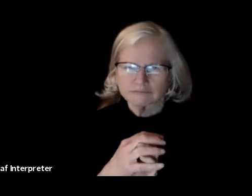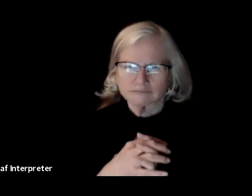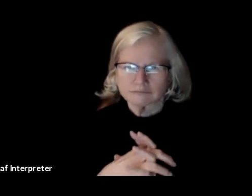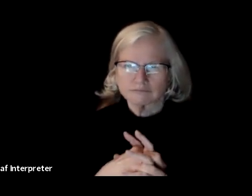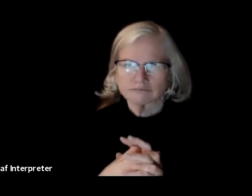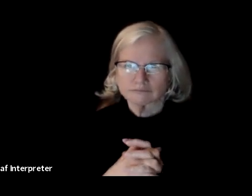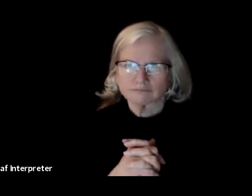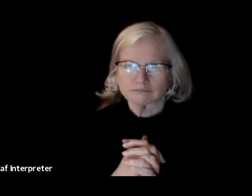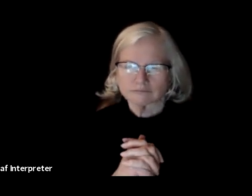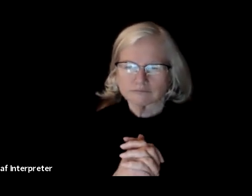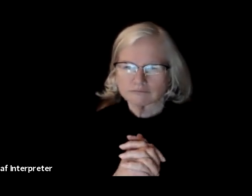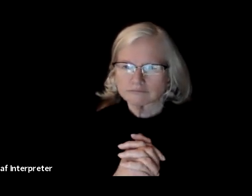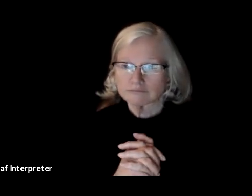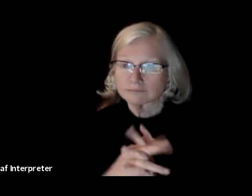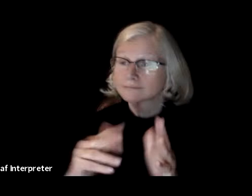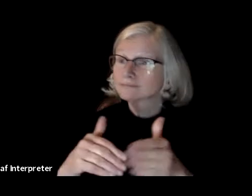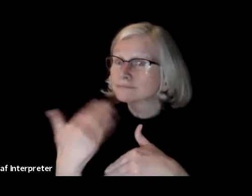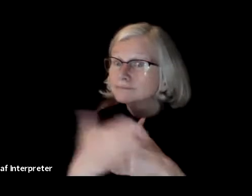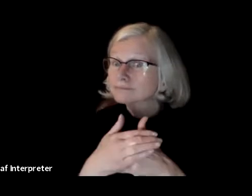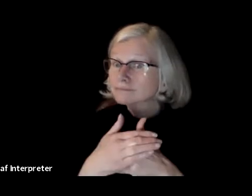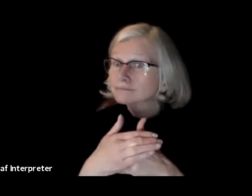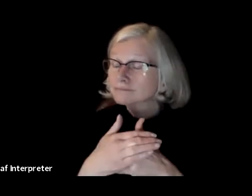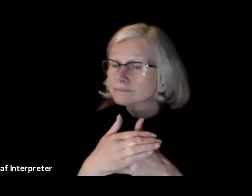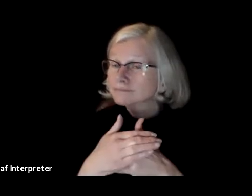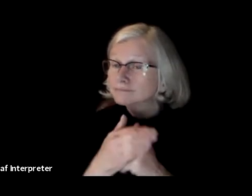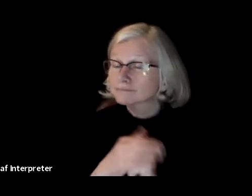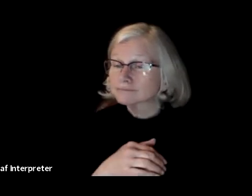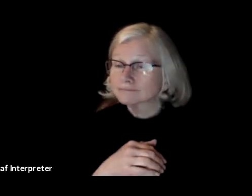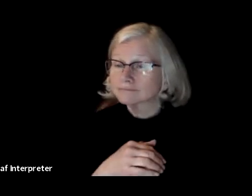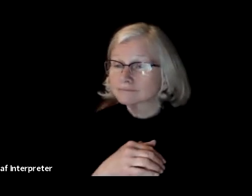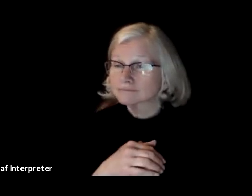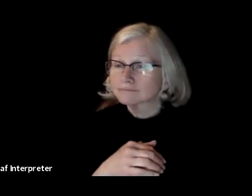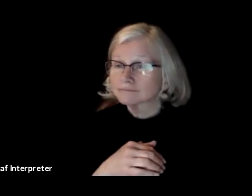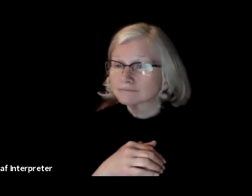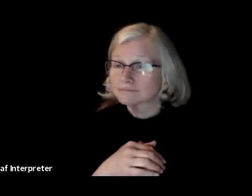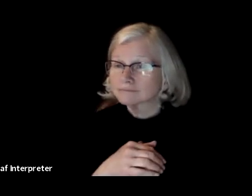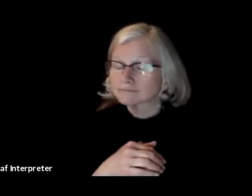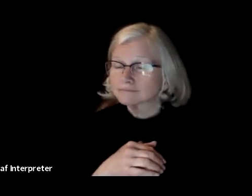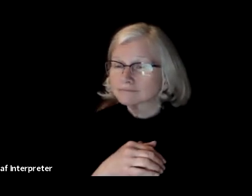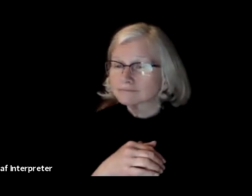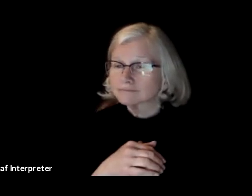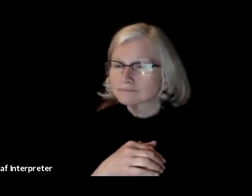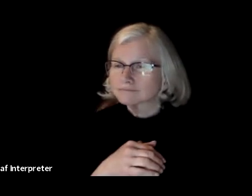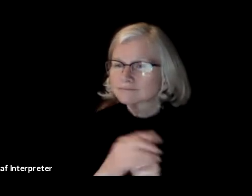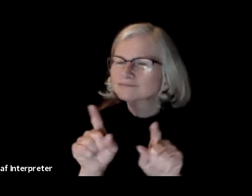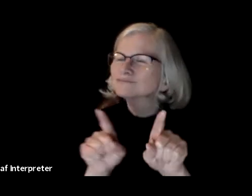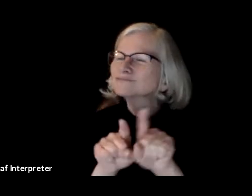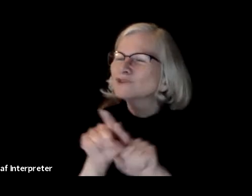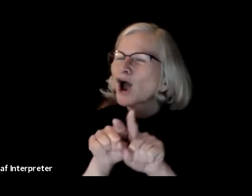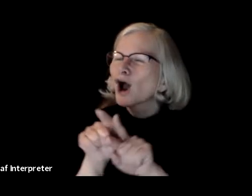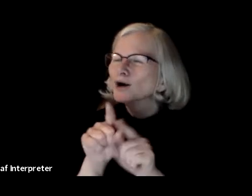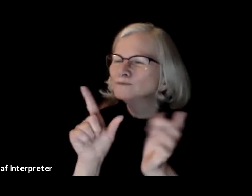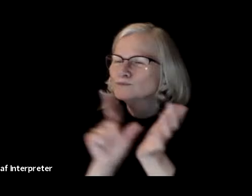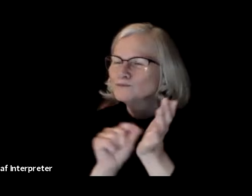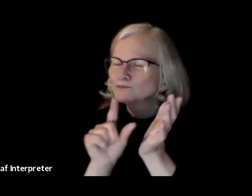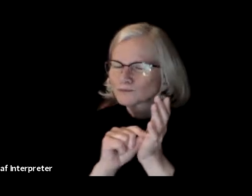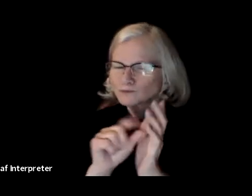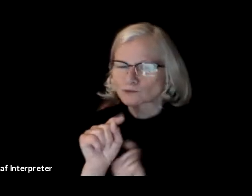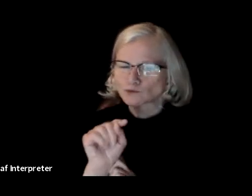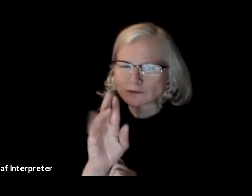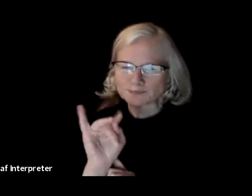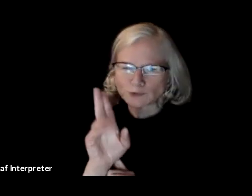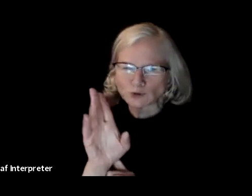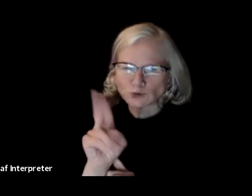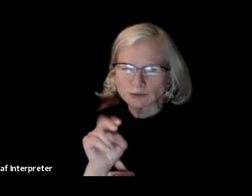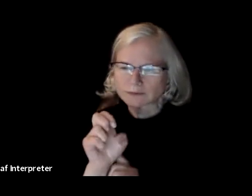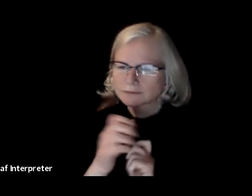Our next question comes from the line of Glenn Howlett from Star Tribune. Your line is open. Hi,